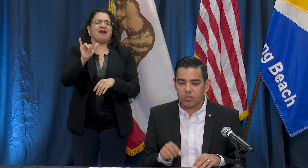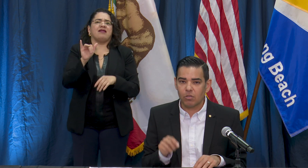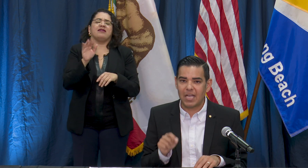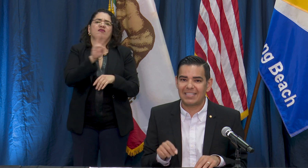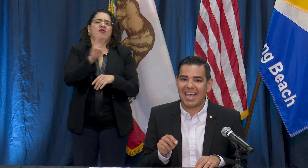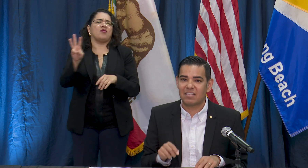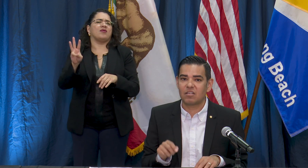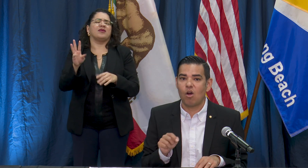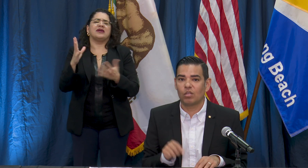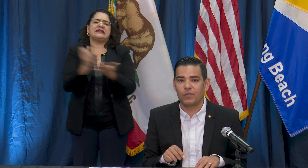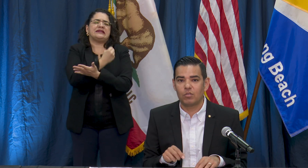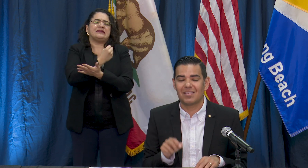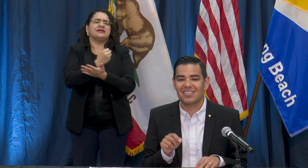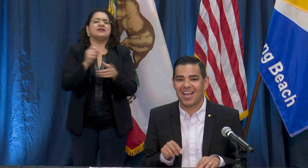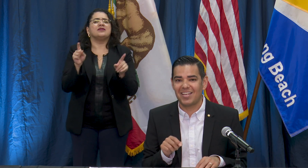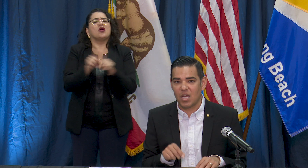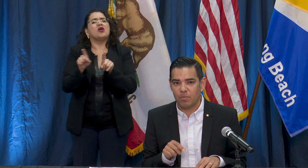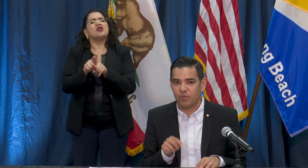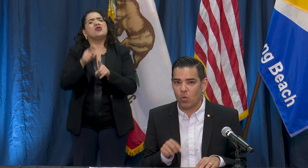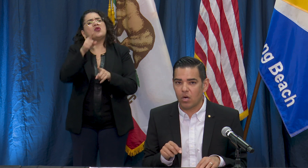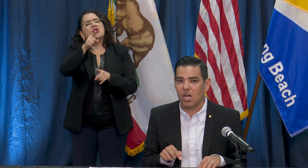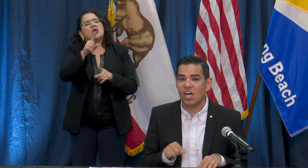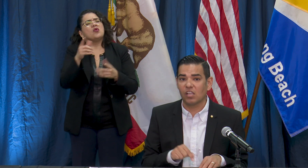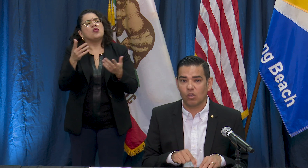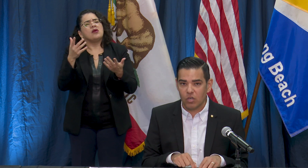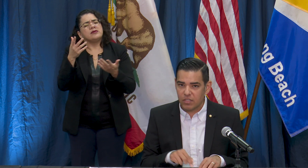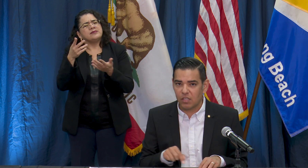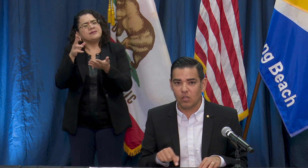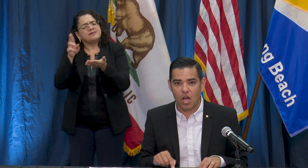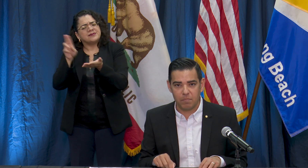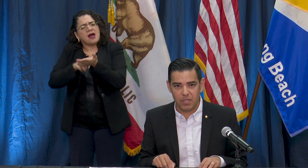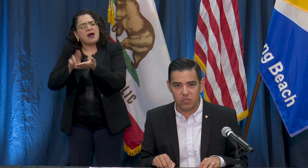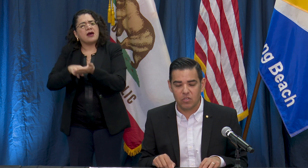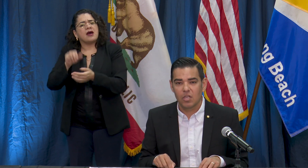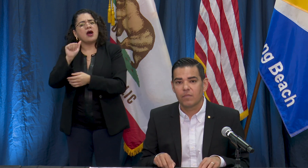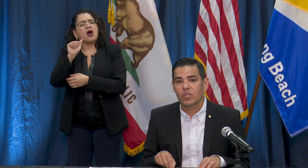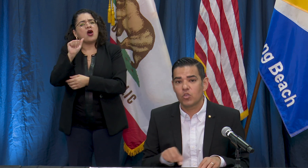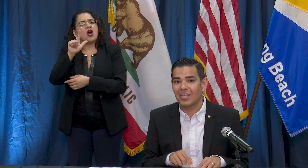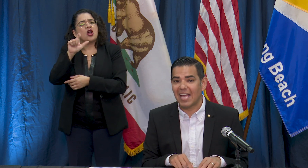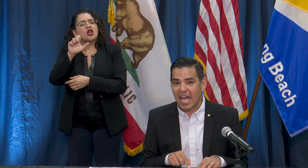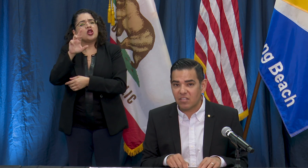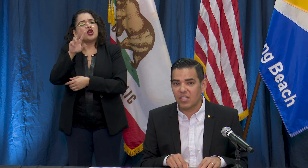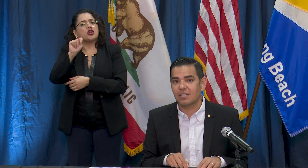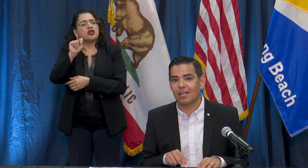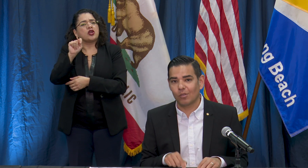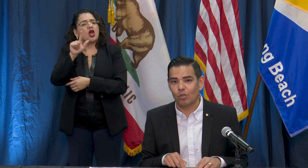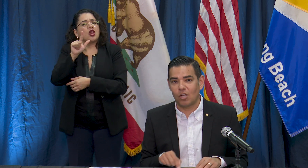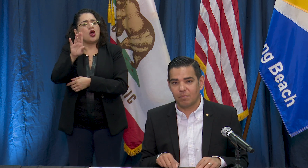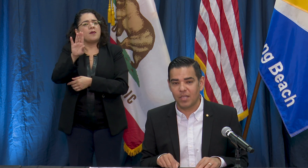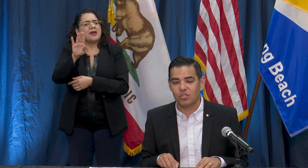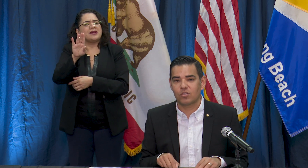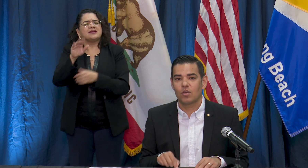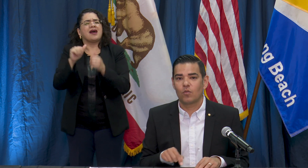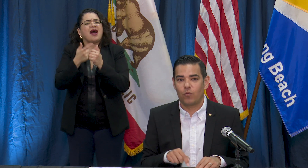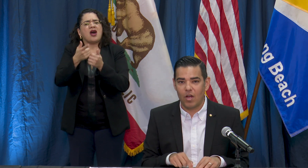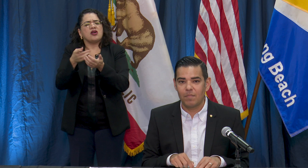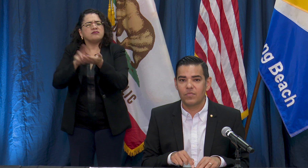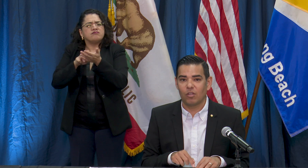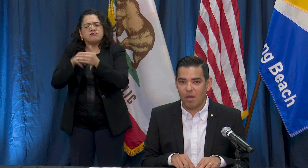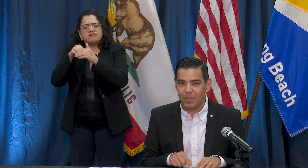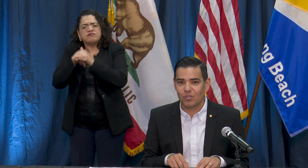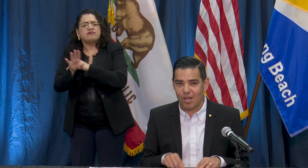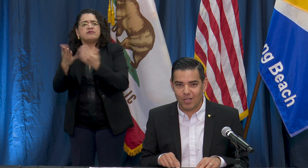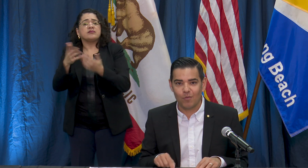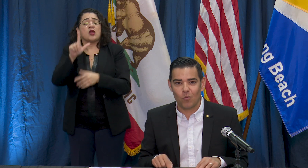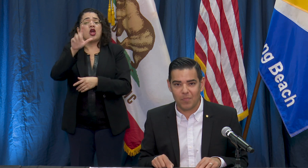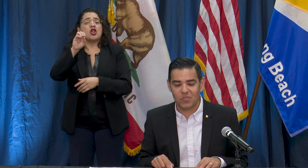we'd also like to ask all of you to sign up for Alert Long Beach. You can access Alert Long Beach from